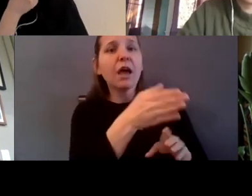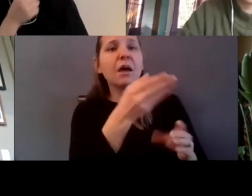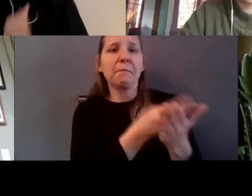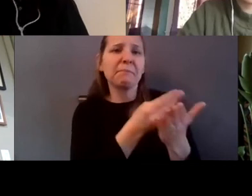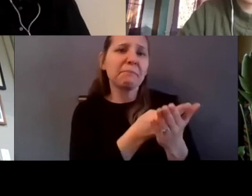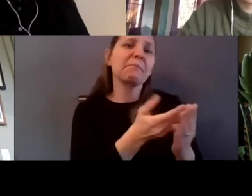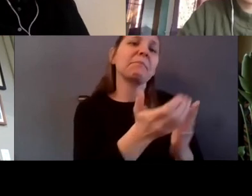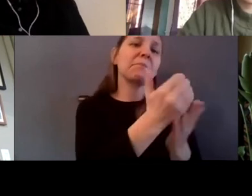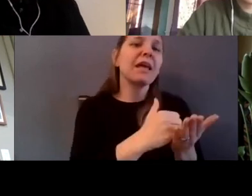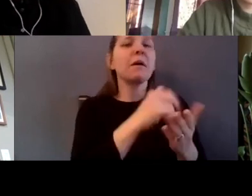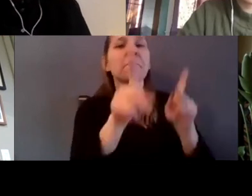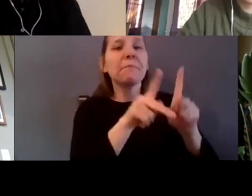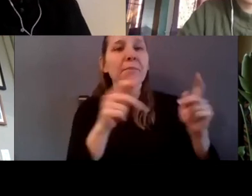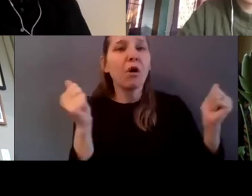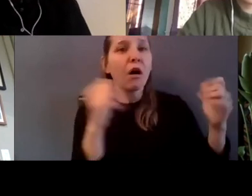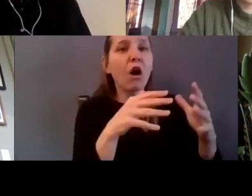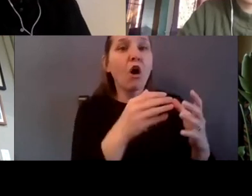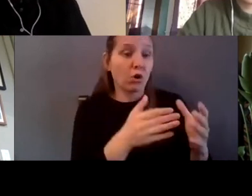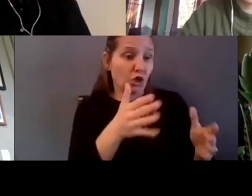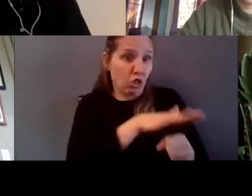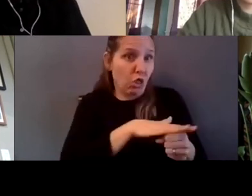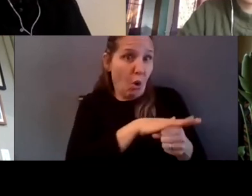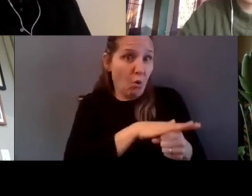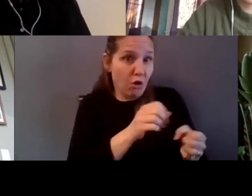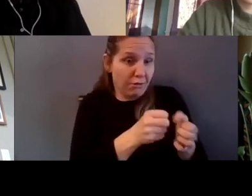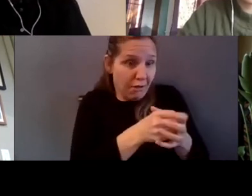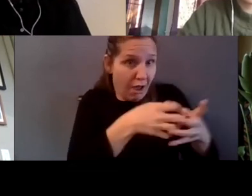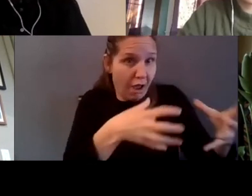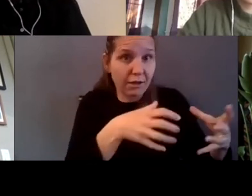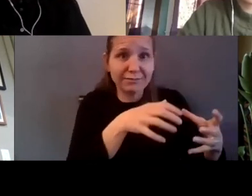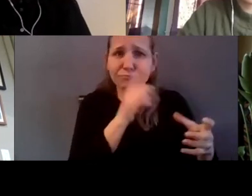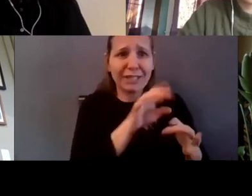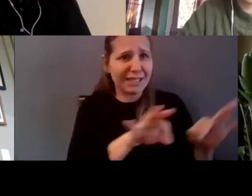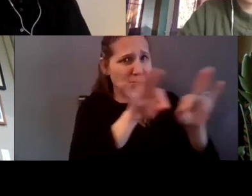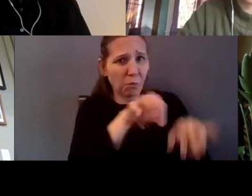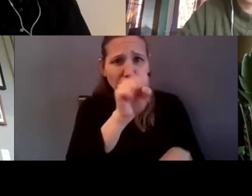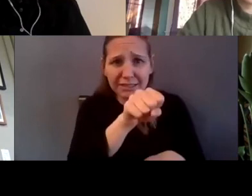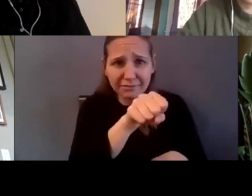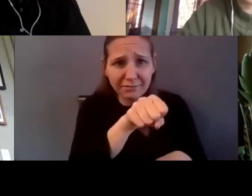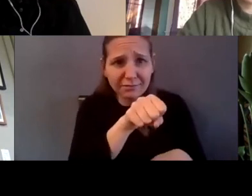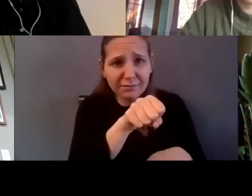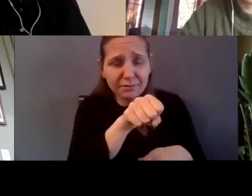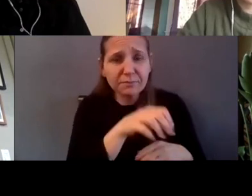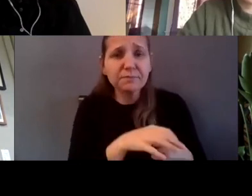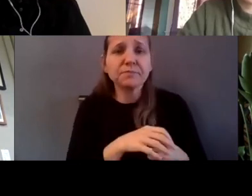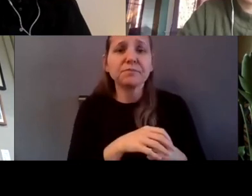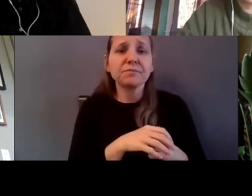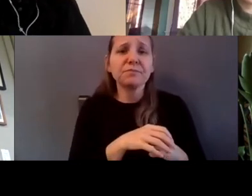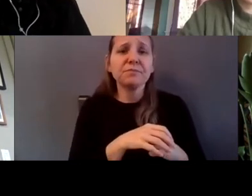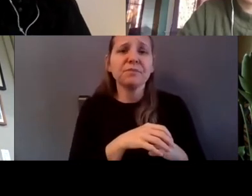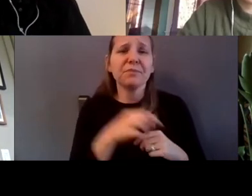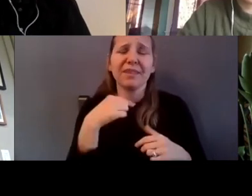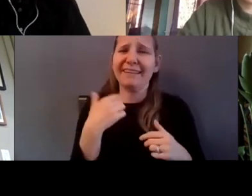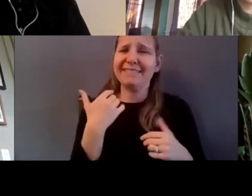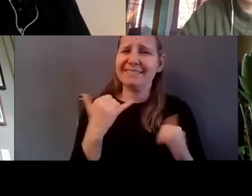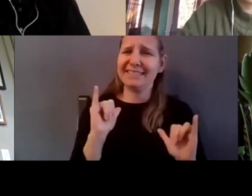attracting talent, growing local talent are all important things, for sure. I think we have to start with the notion